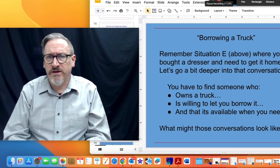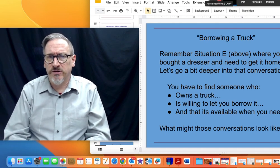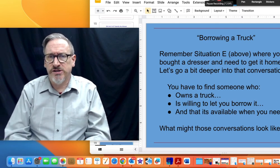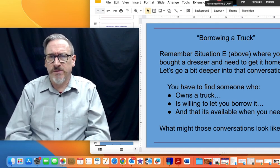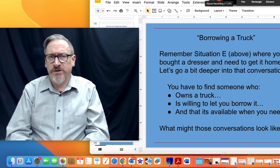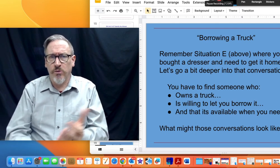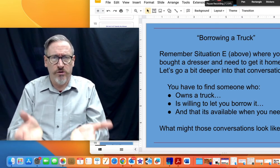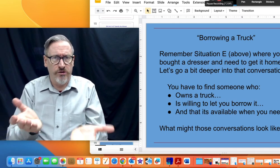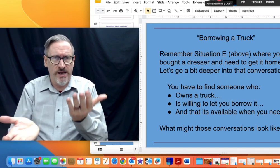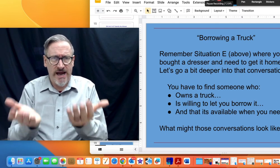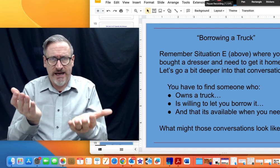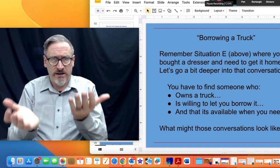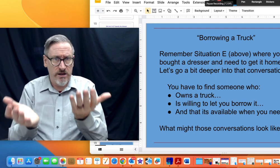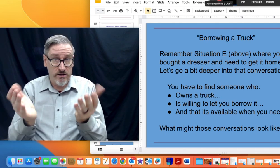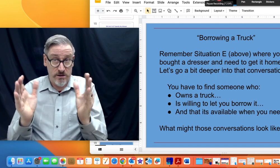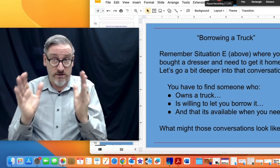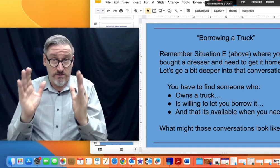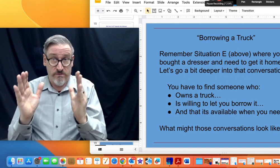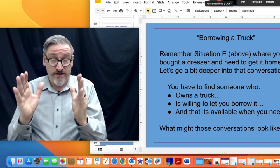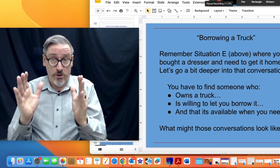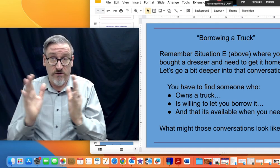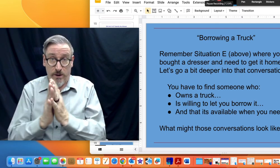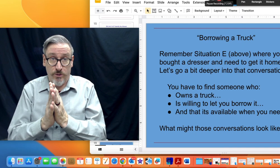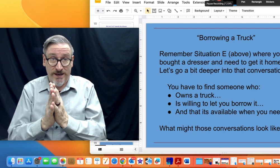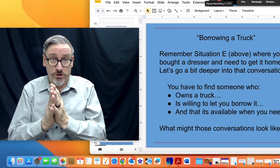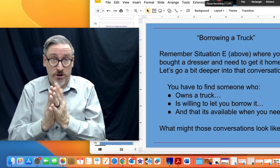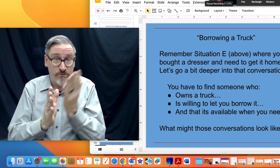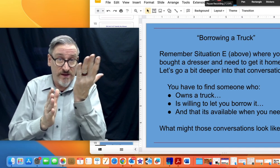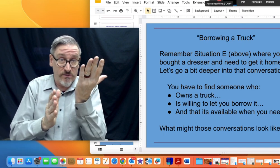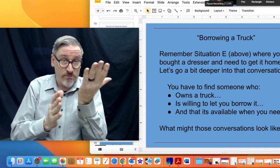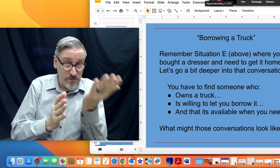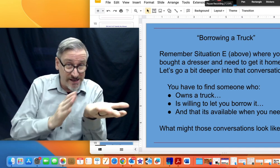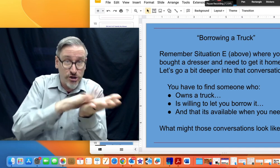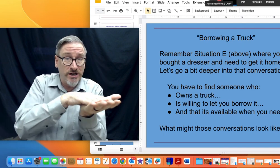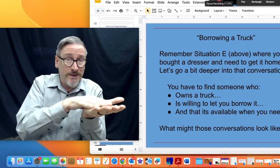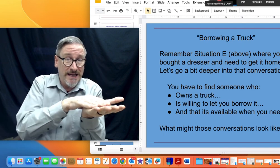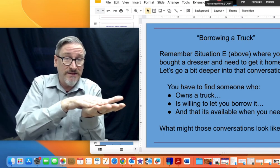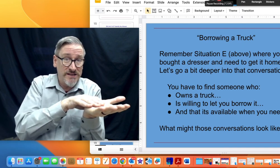I think there's something worth looking at in the video of borrowing a truck that